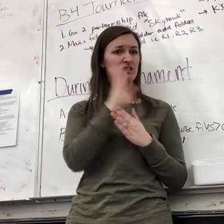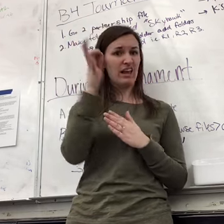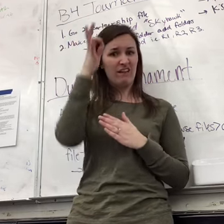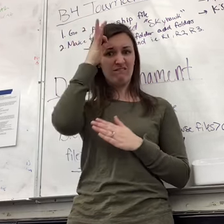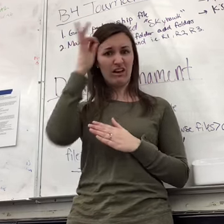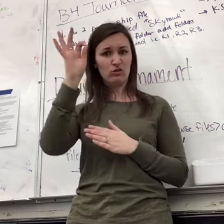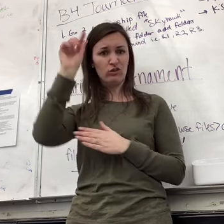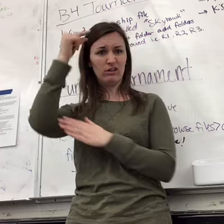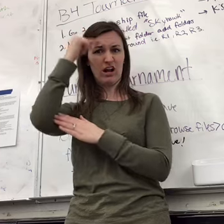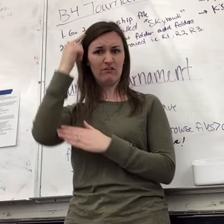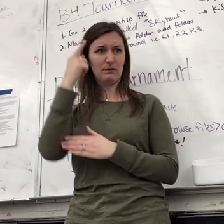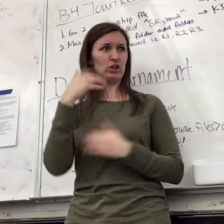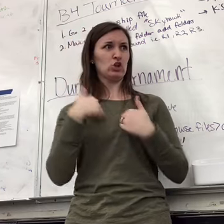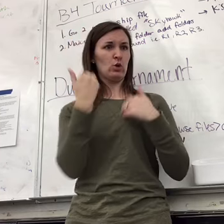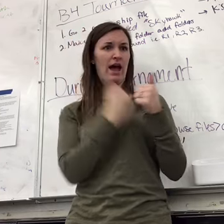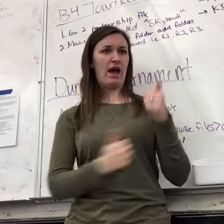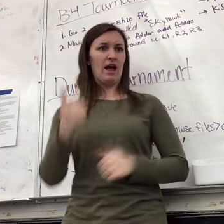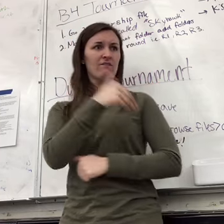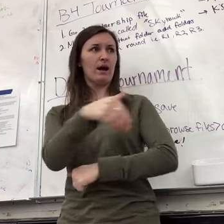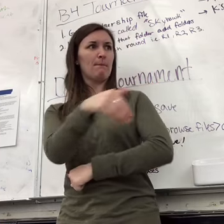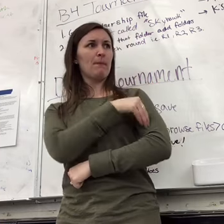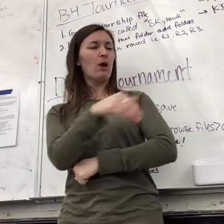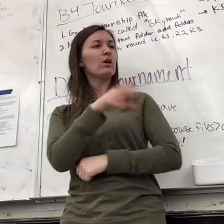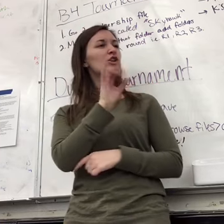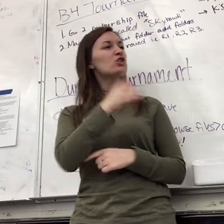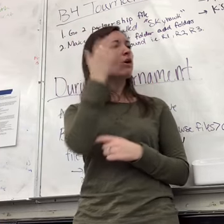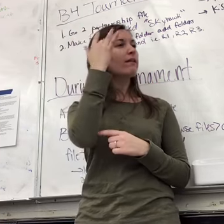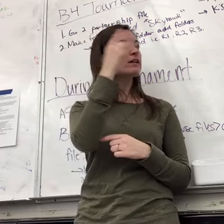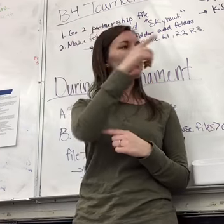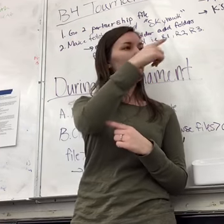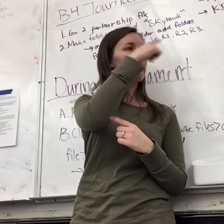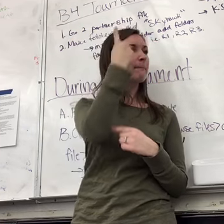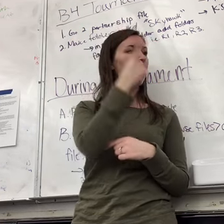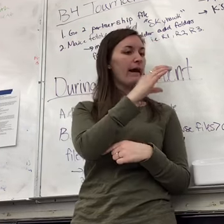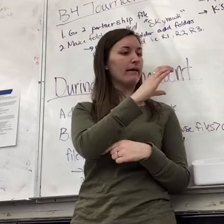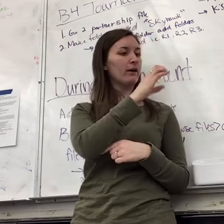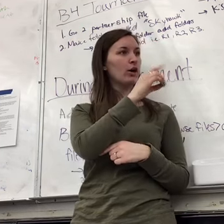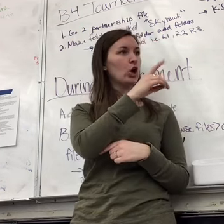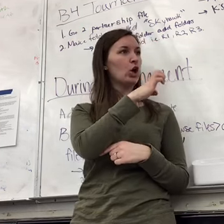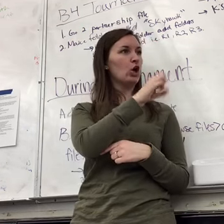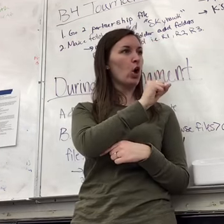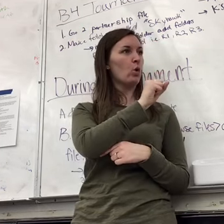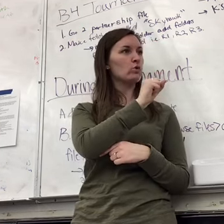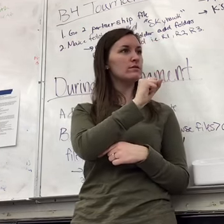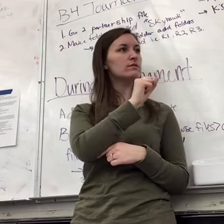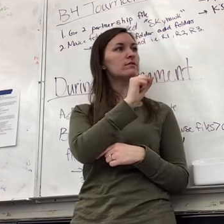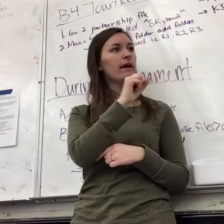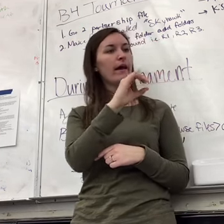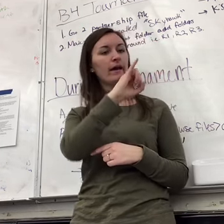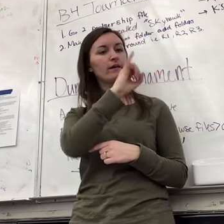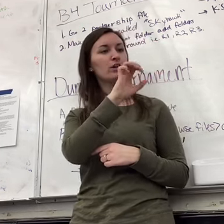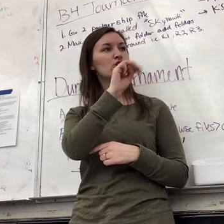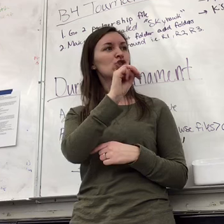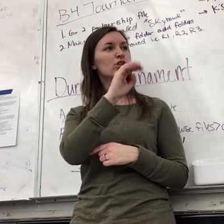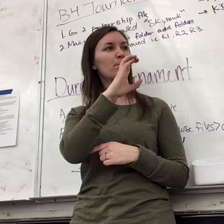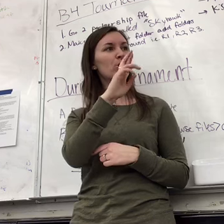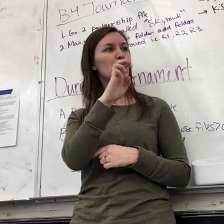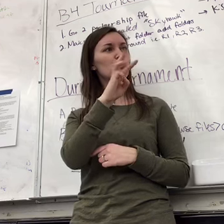federal government says no, which is why black codes and Jim Crow laws are going to skyrocket. And that was everything. We actually had really short